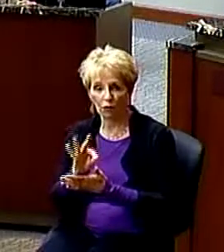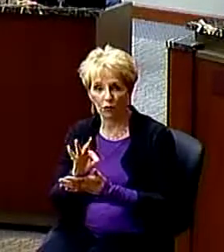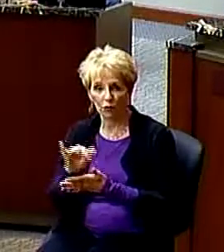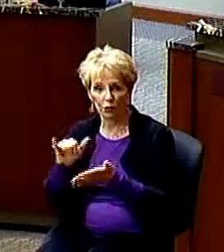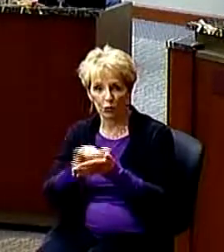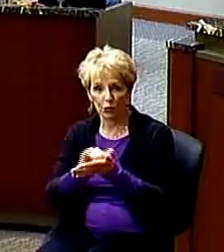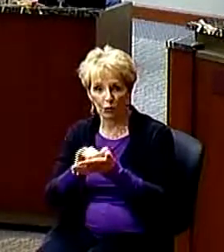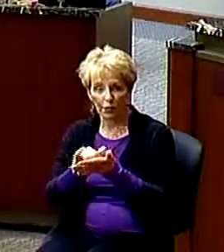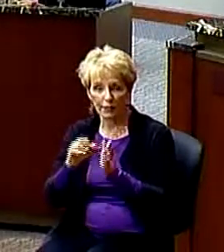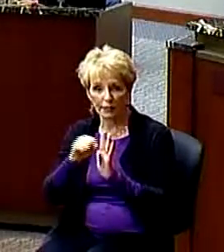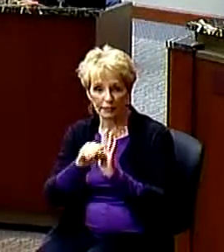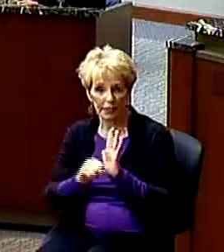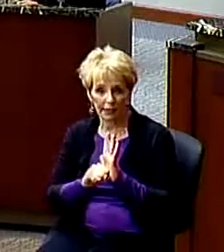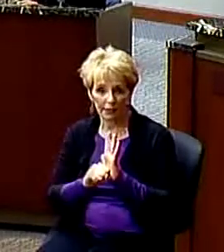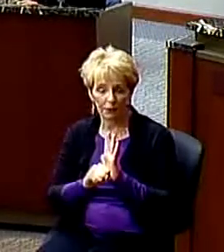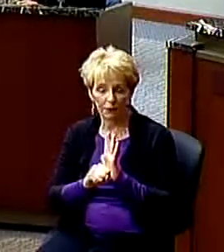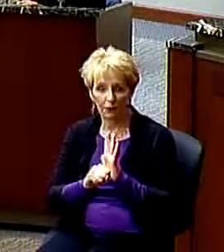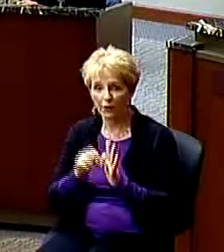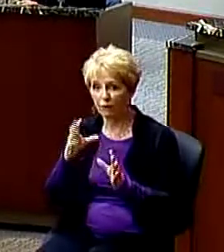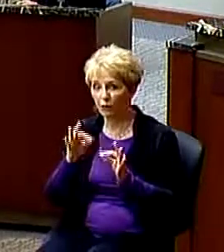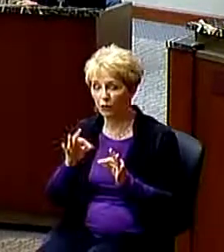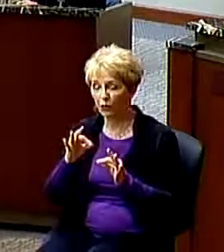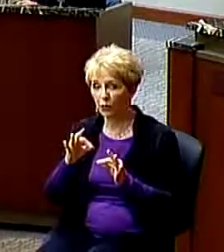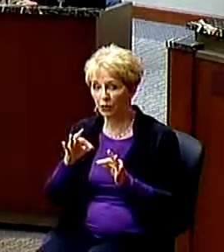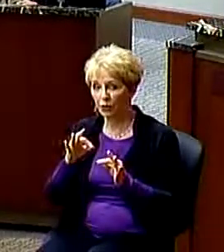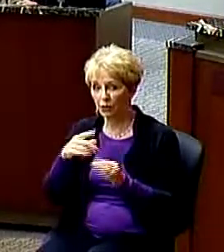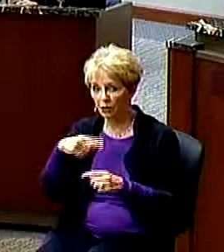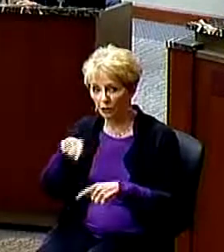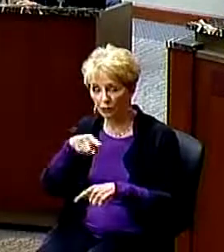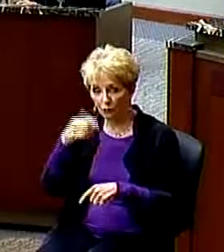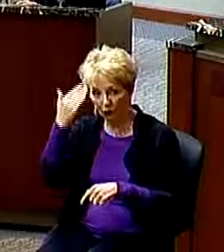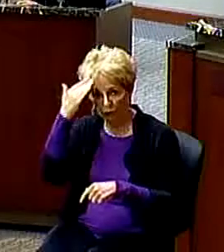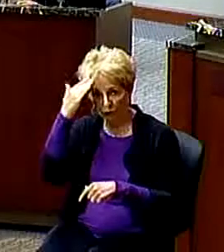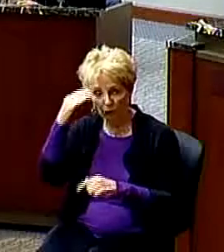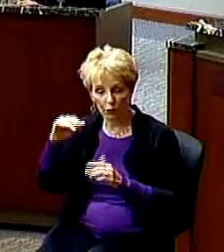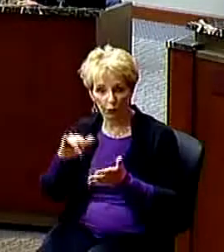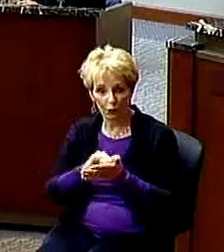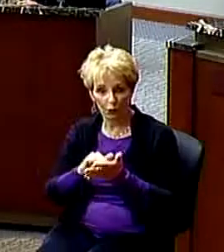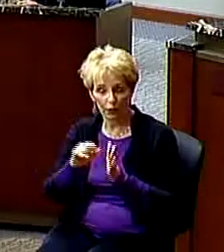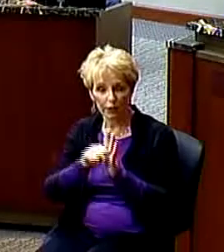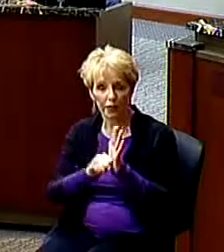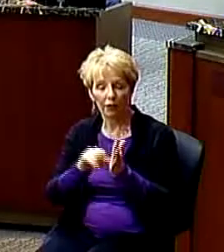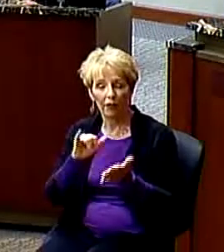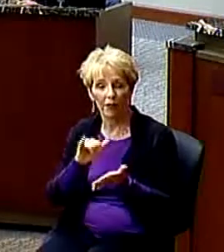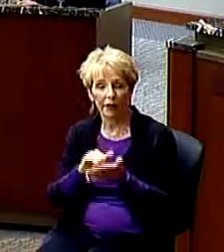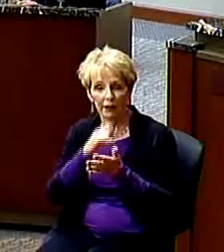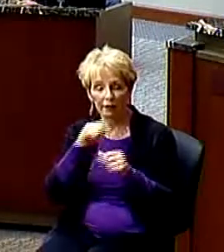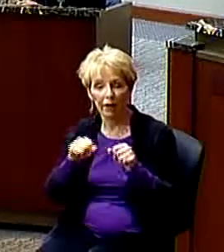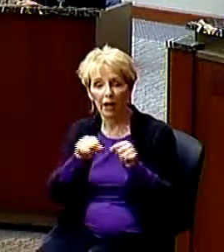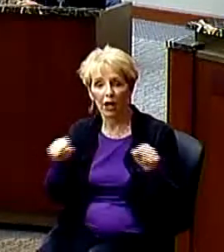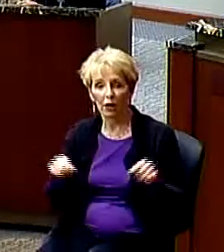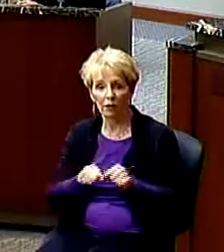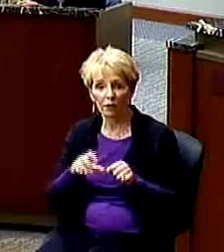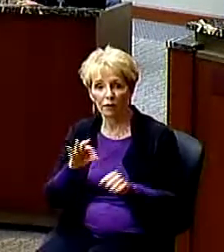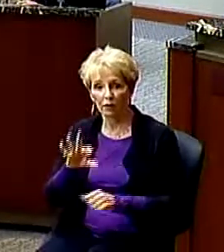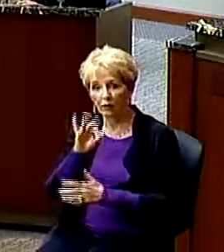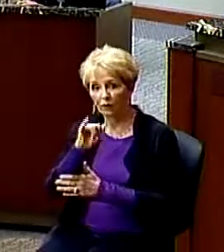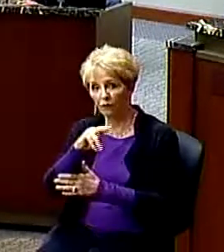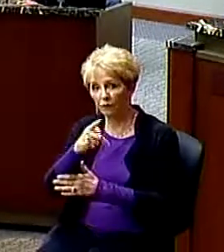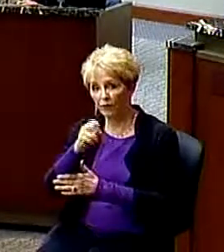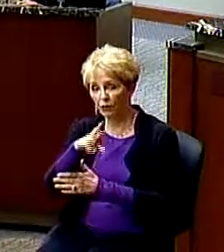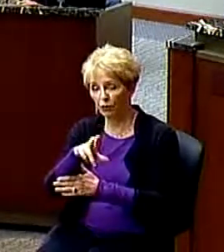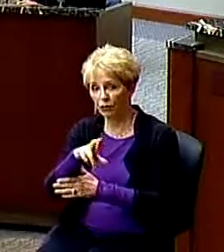New York State. If you can know New York State, you know that's the area of the Finger